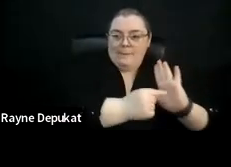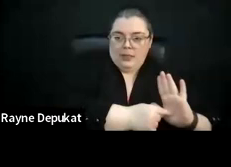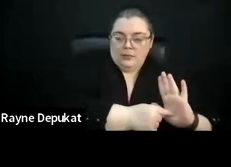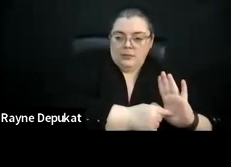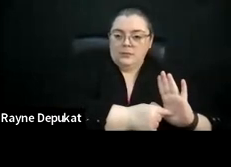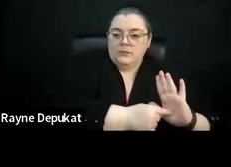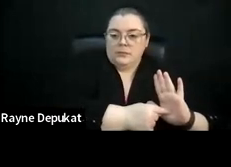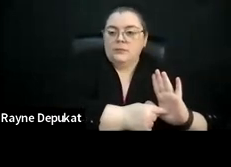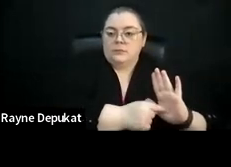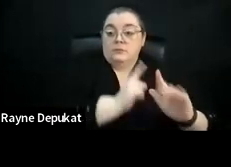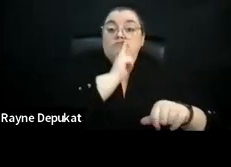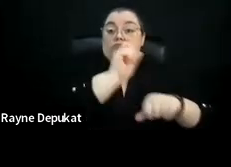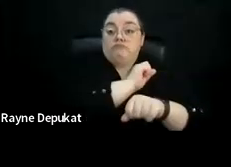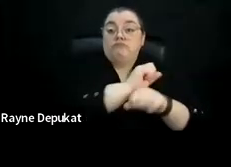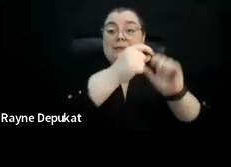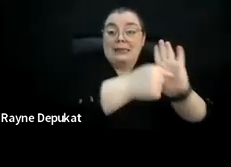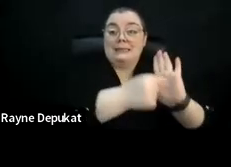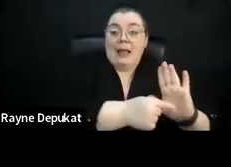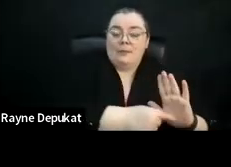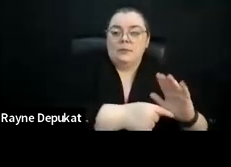decided to name some examples, and they did.